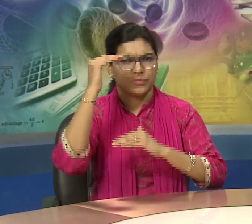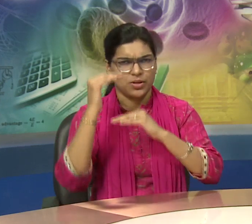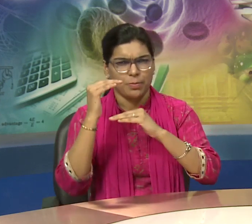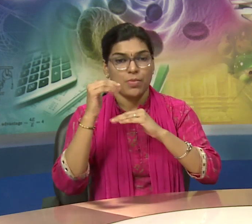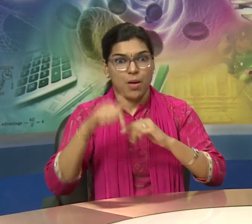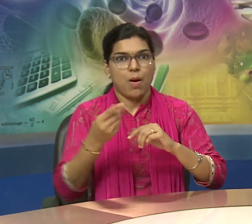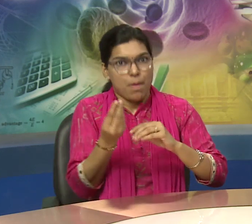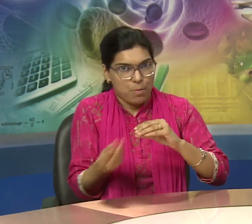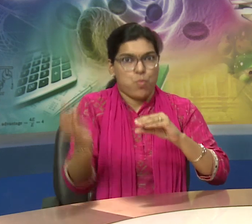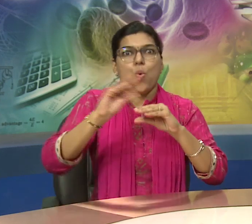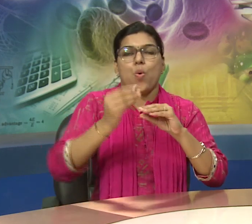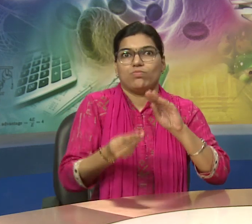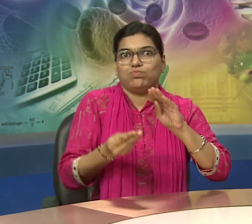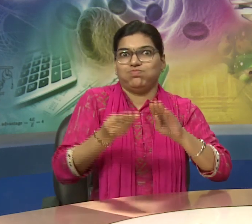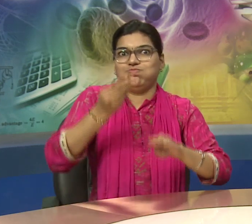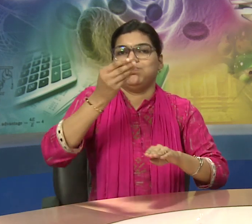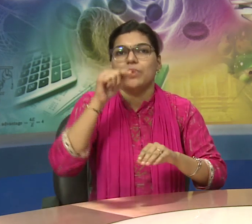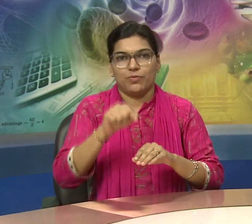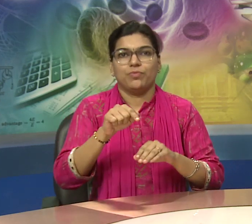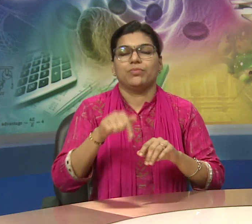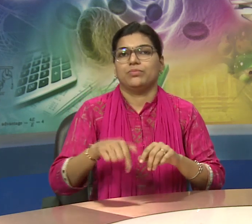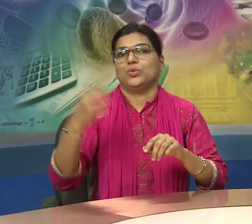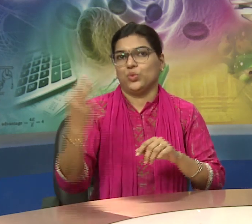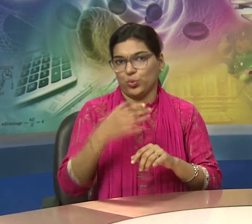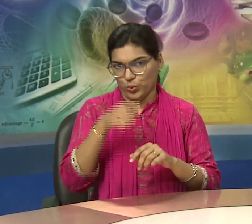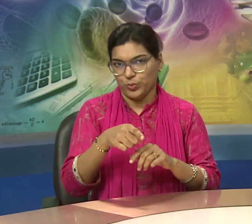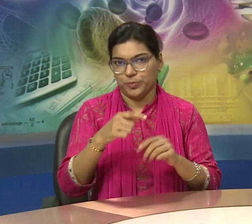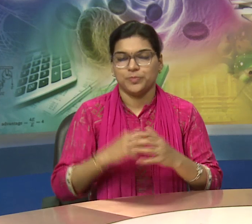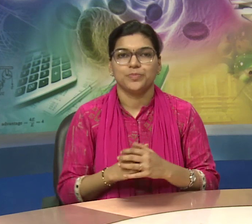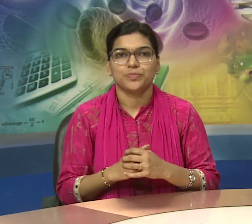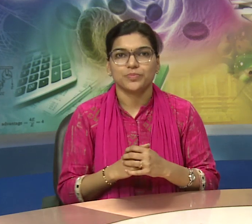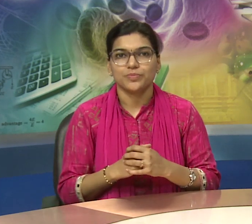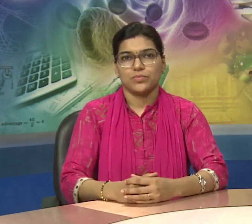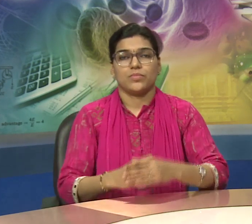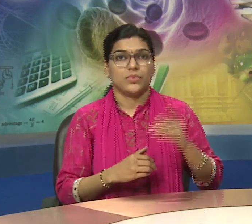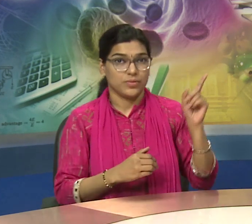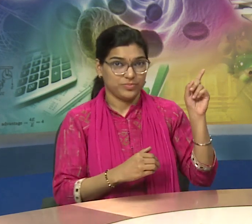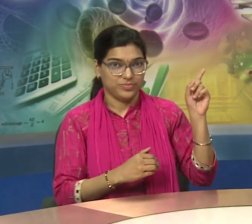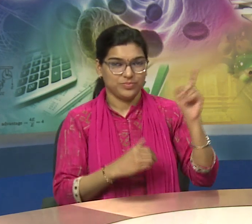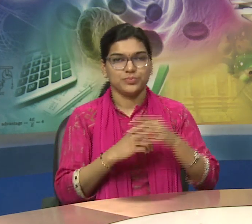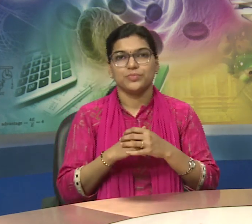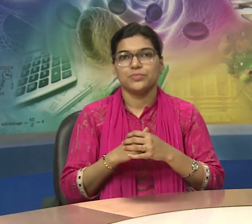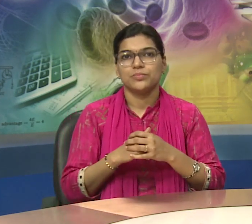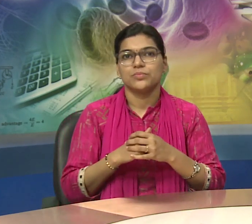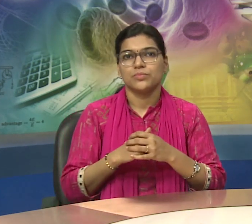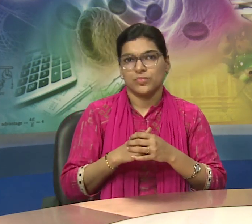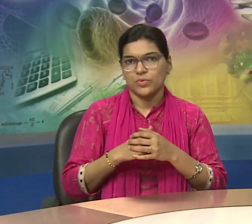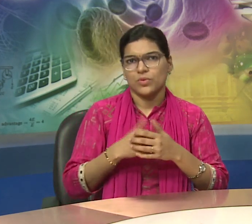just a part of it, and computer science is a complete subject. As you all can